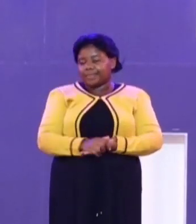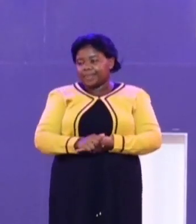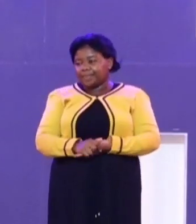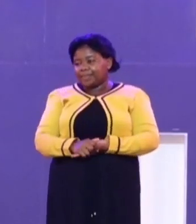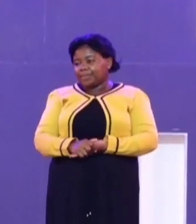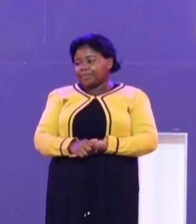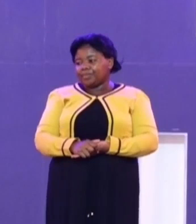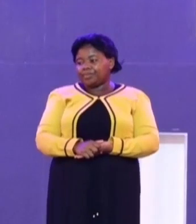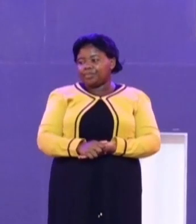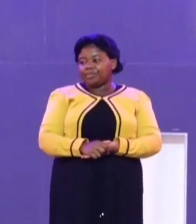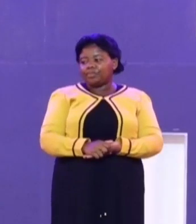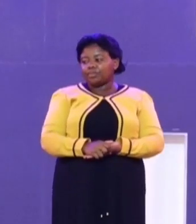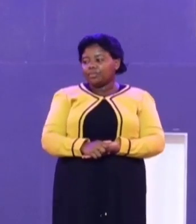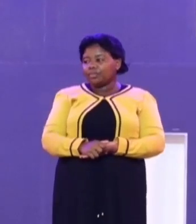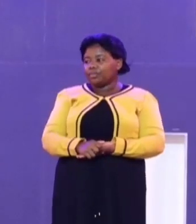4:30. Here it is.